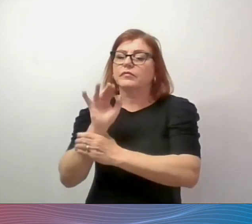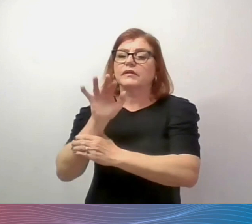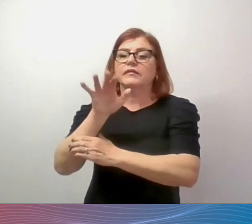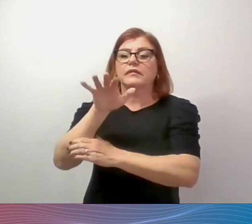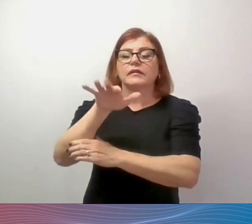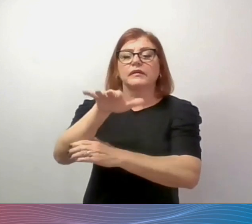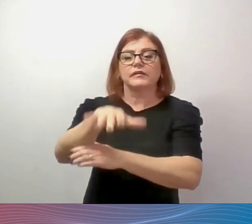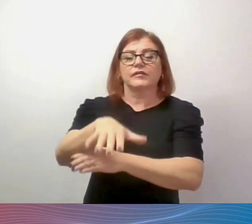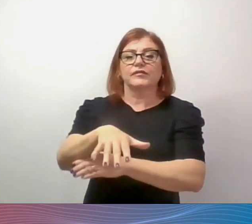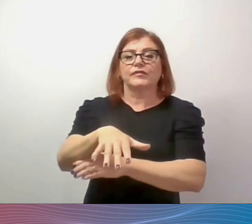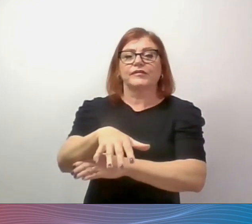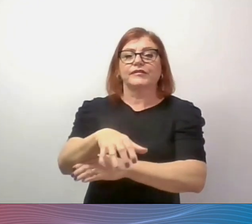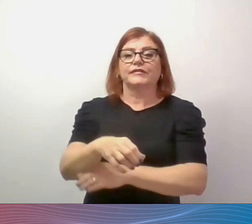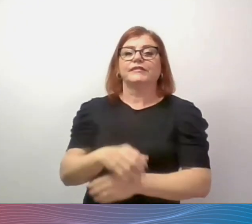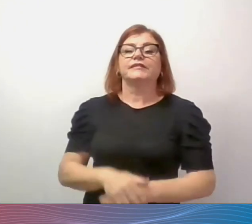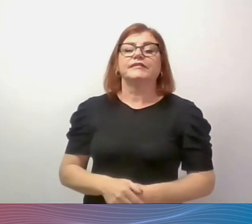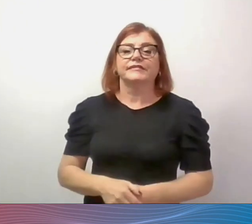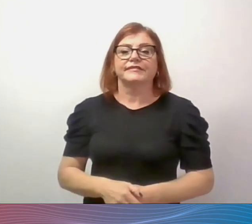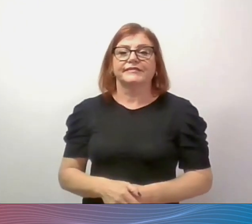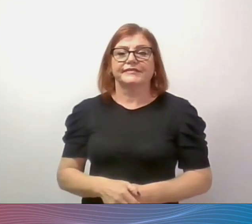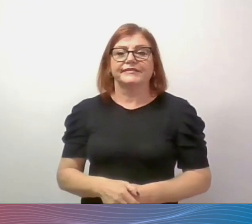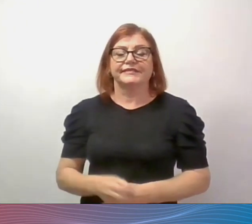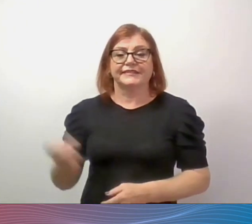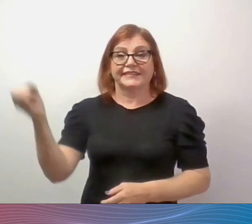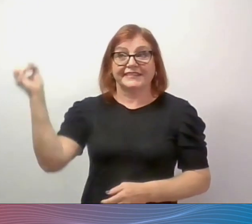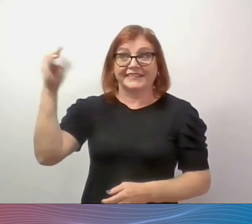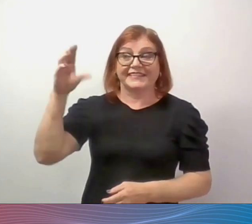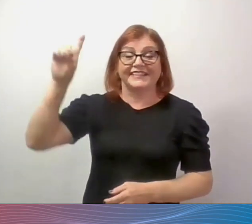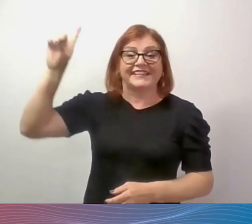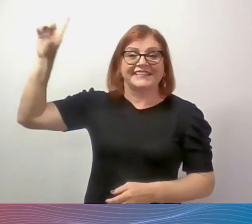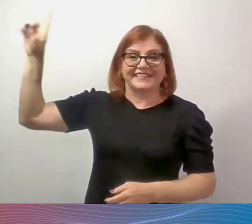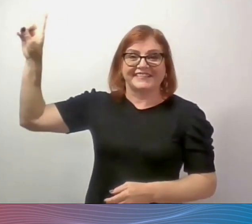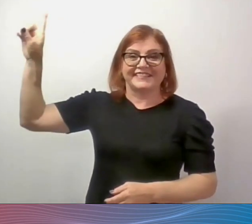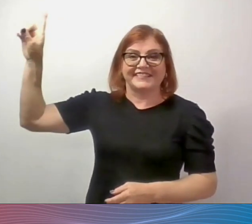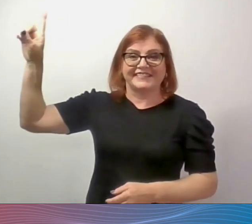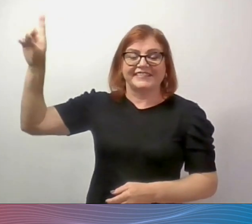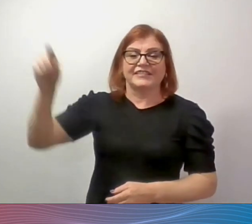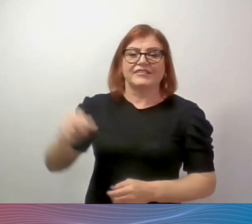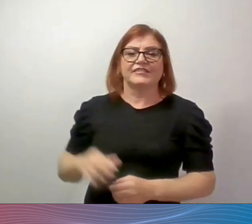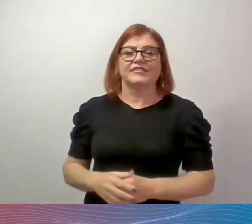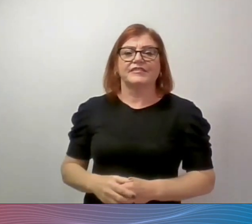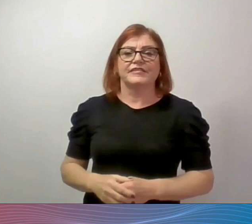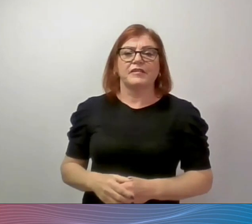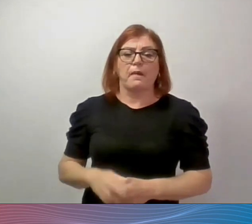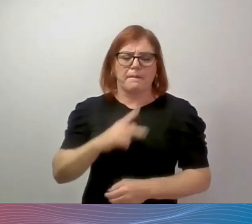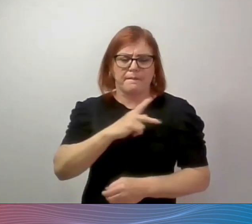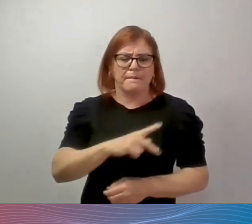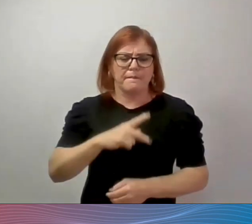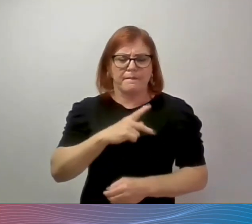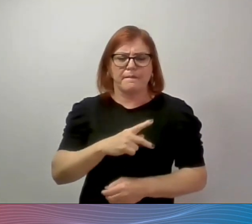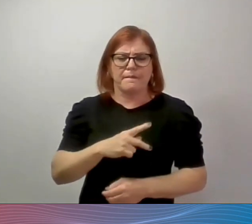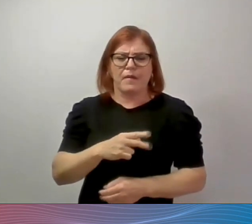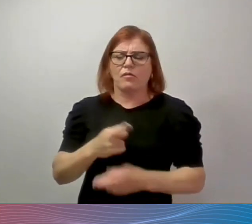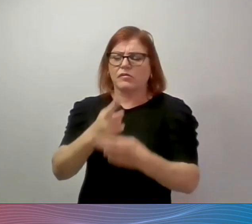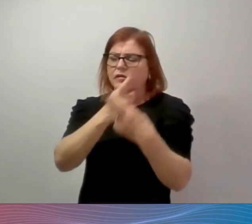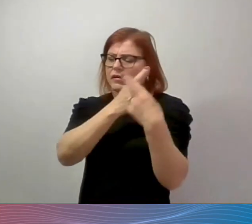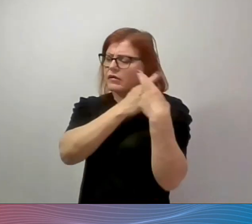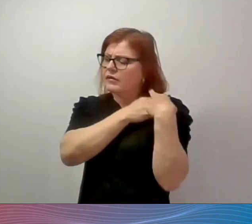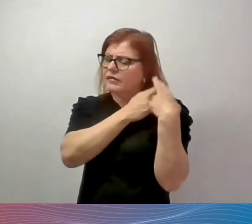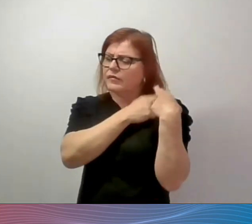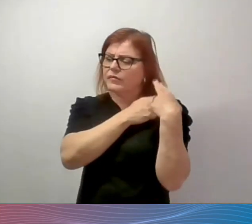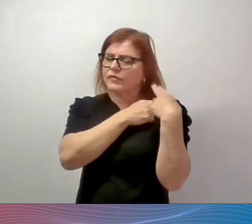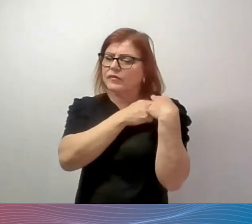versículo 8 mostra que ele foi encarregado, né, a graça de pregar aos